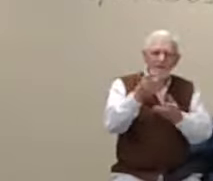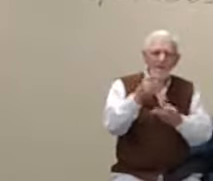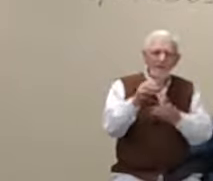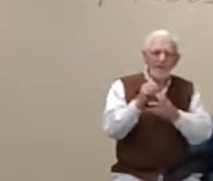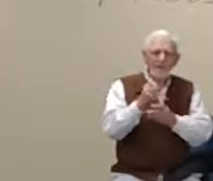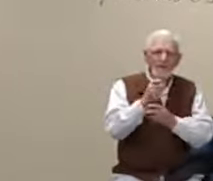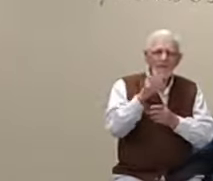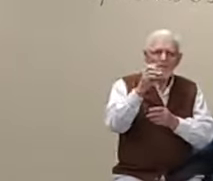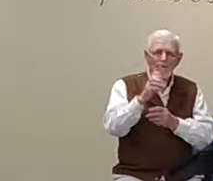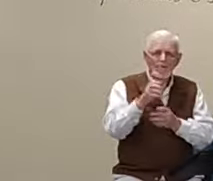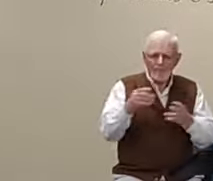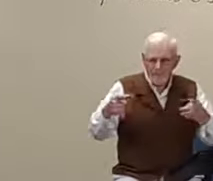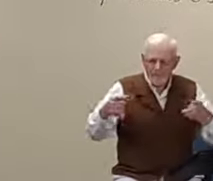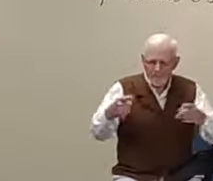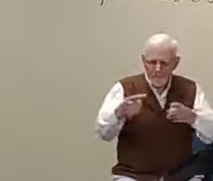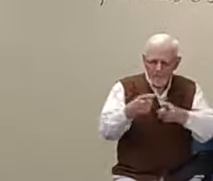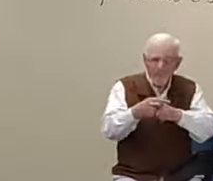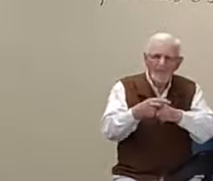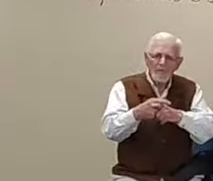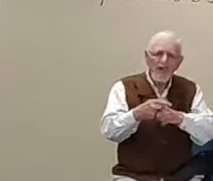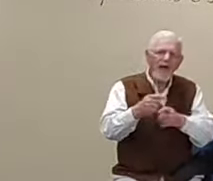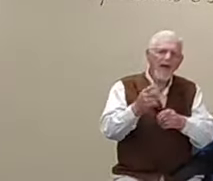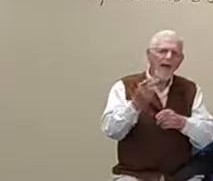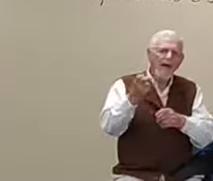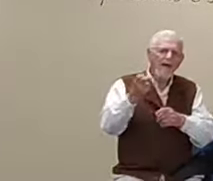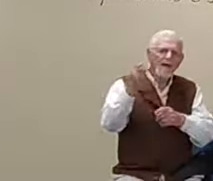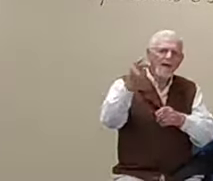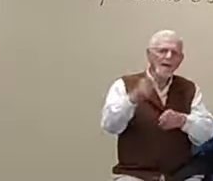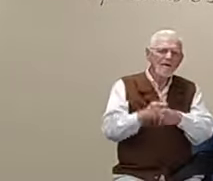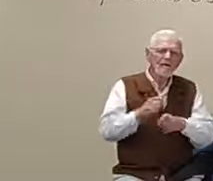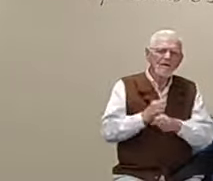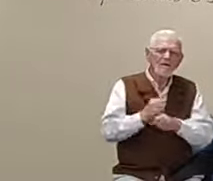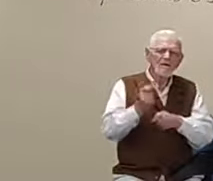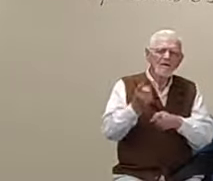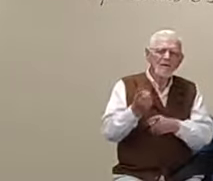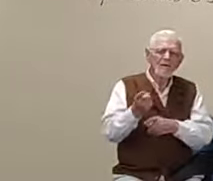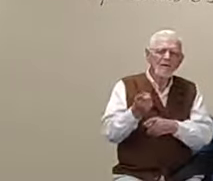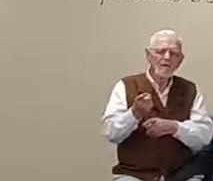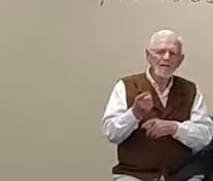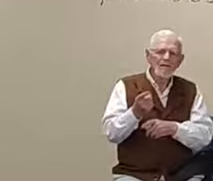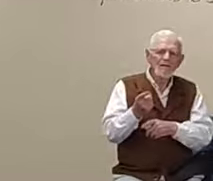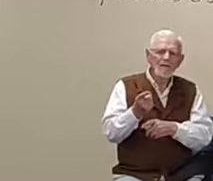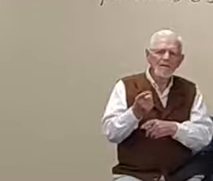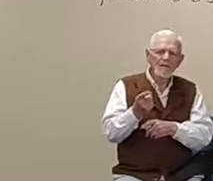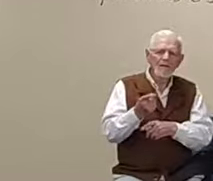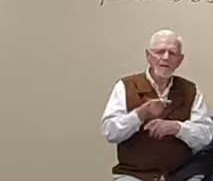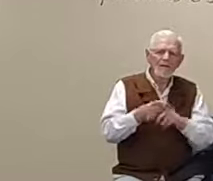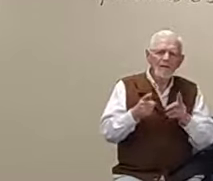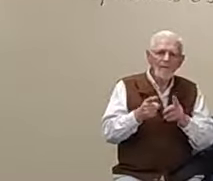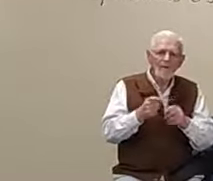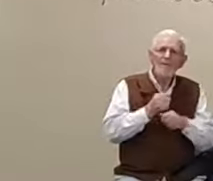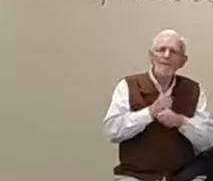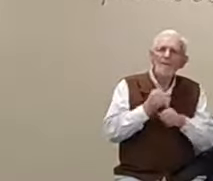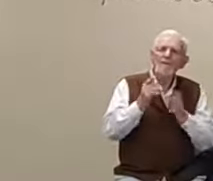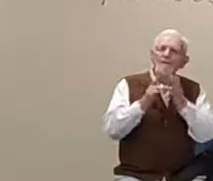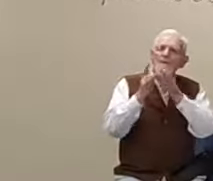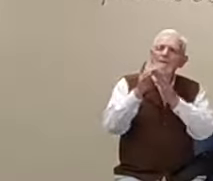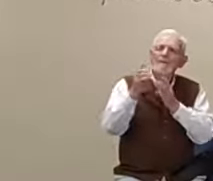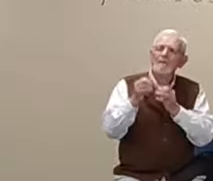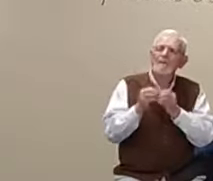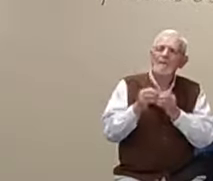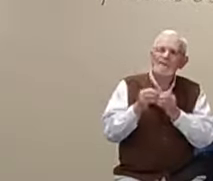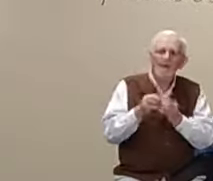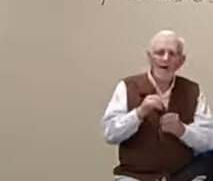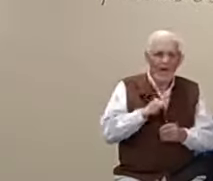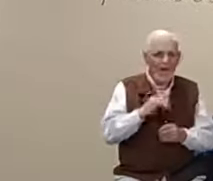the crossroads, you pretty much say, hey, brother, I love you, but I love him more.